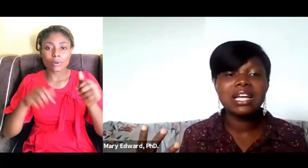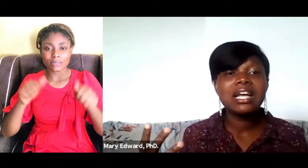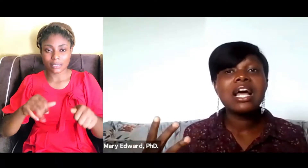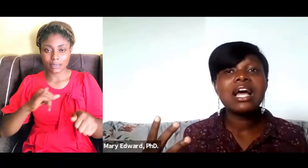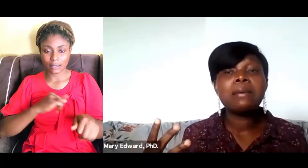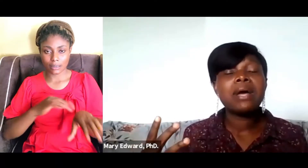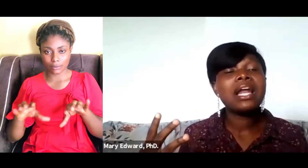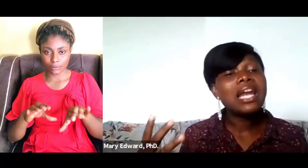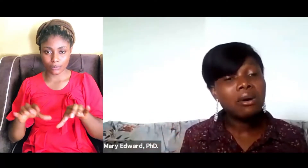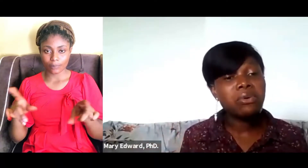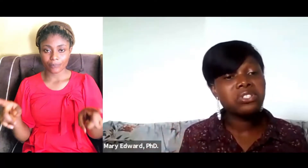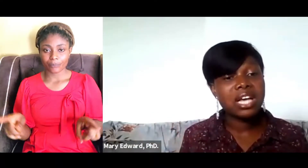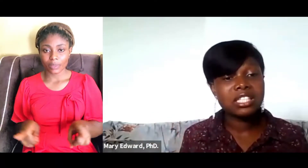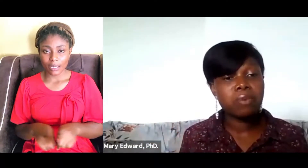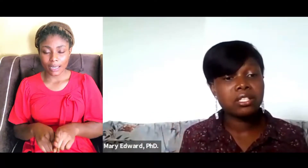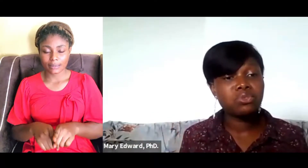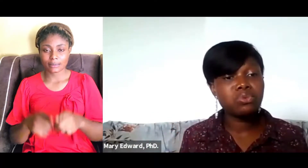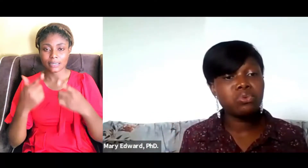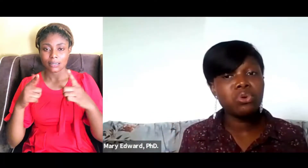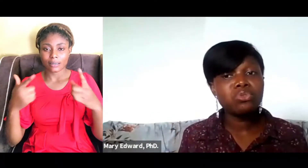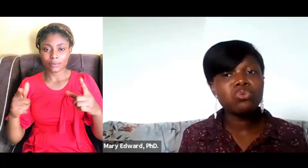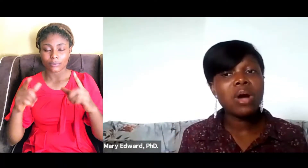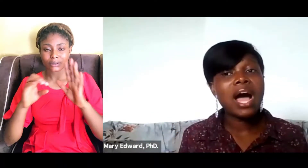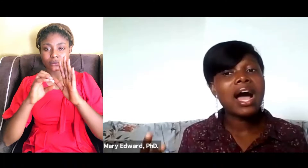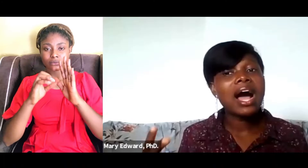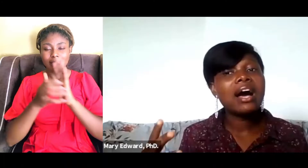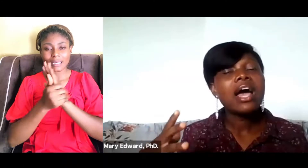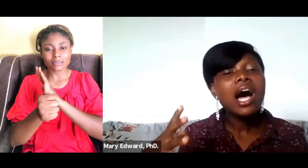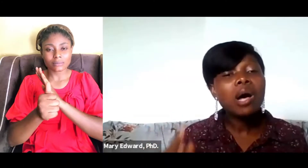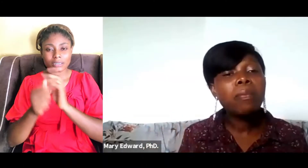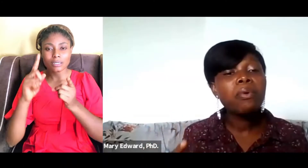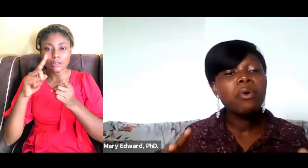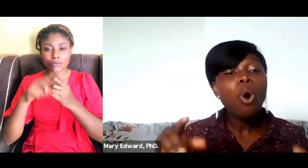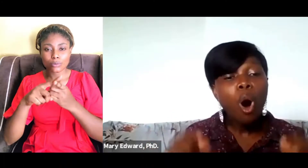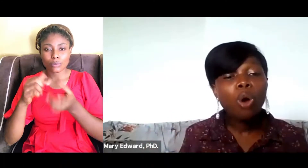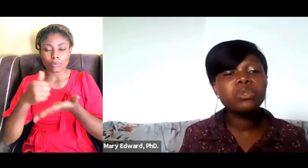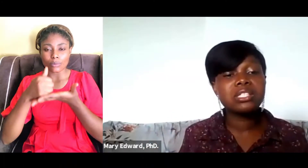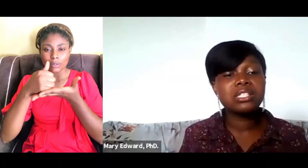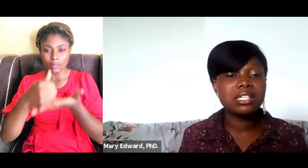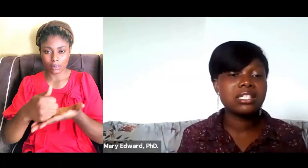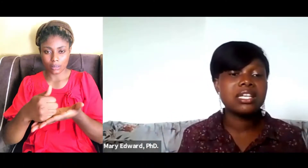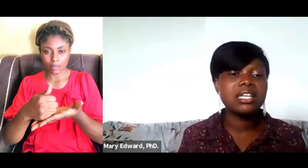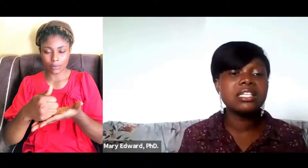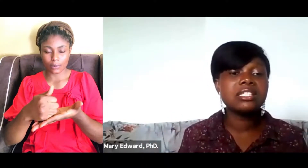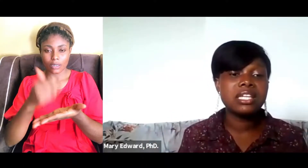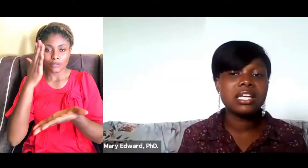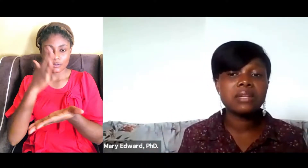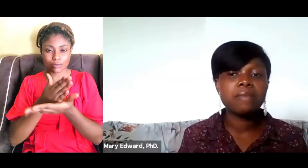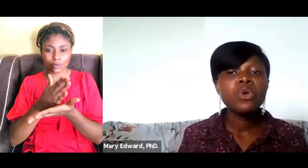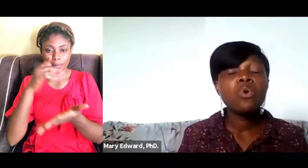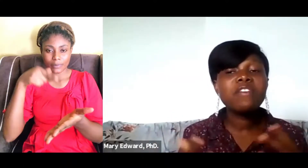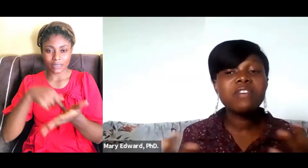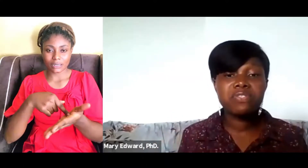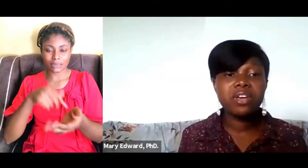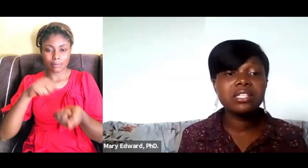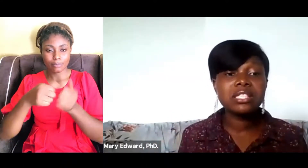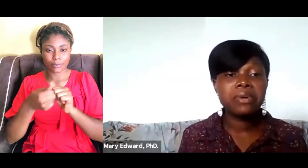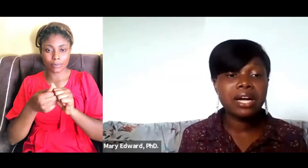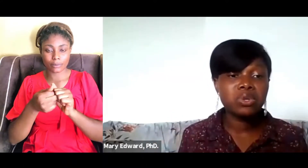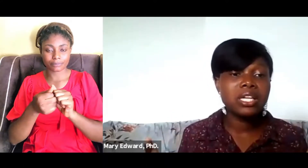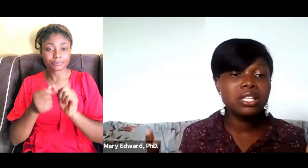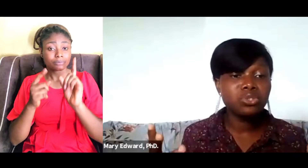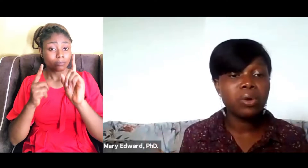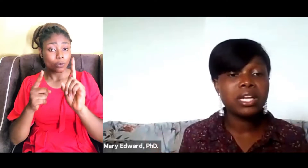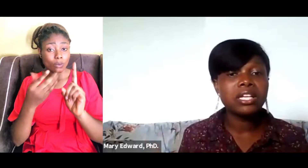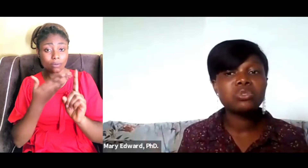as a language expert to help halt this incident? One of the things